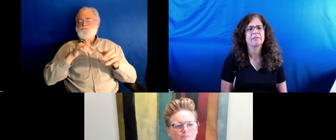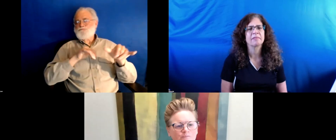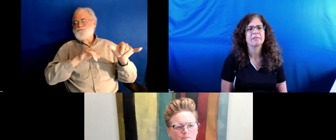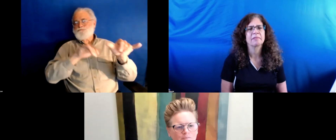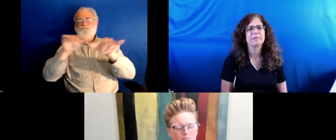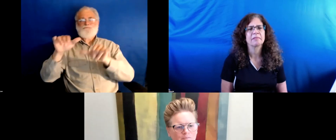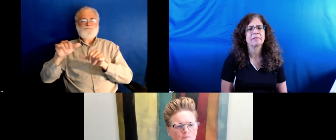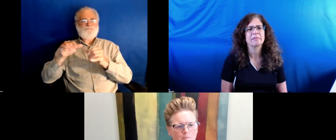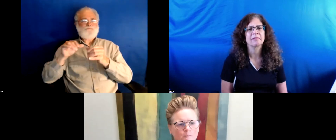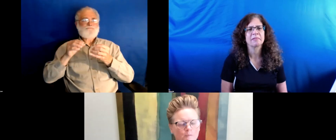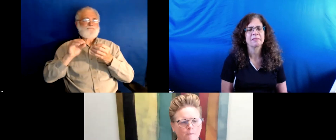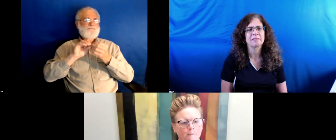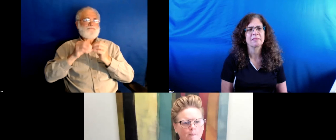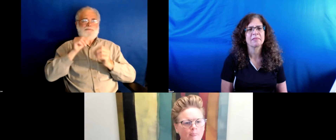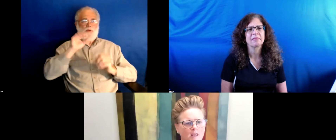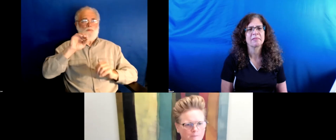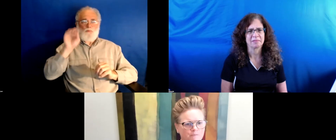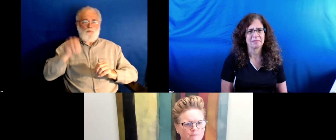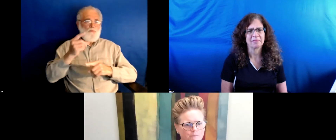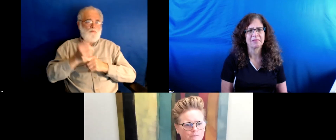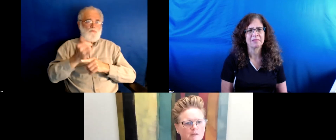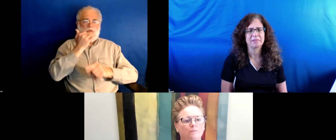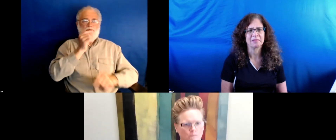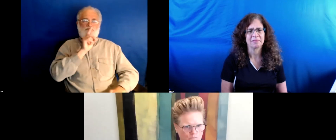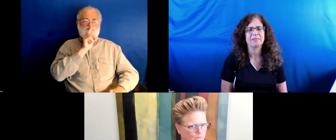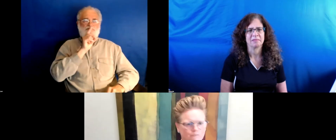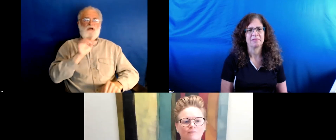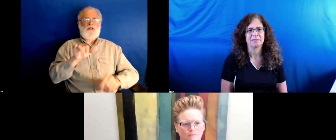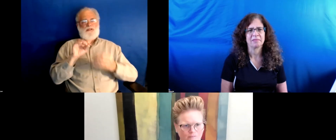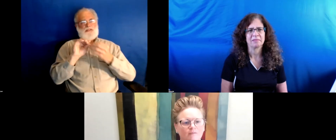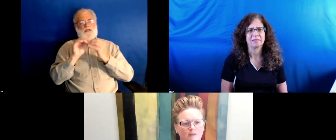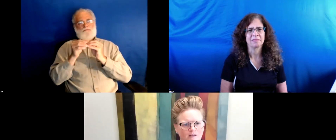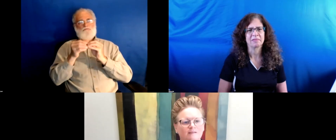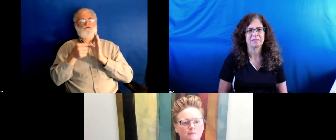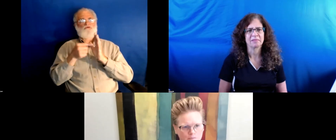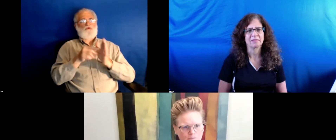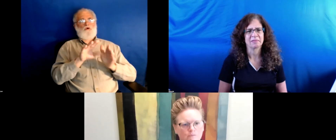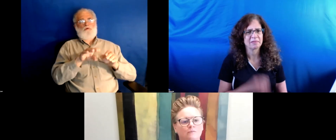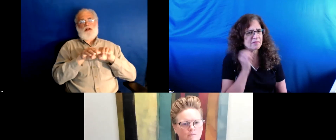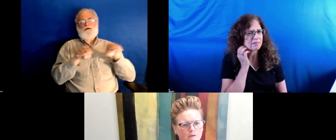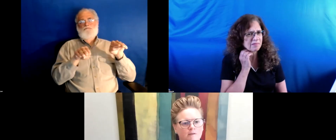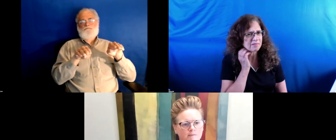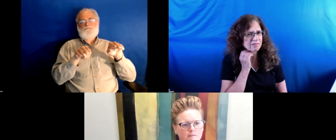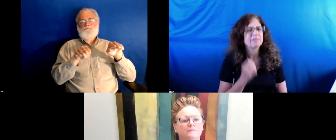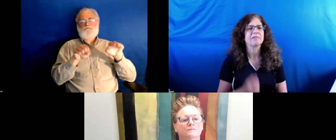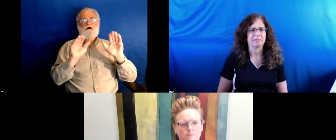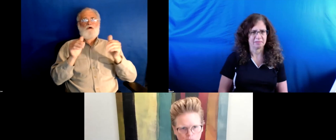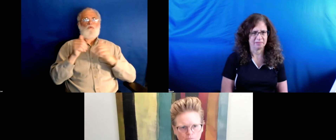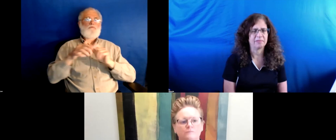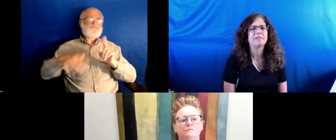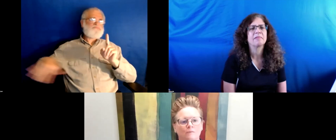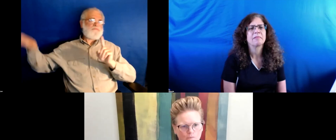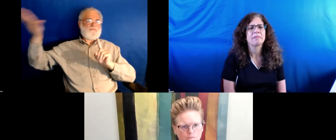MAP scores are universal, percentages aren't right or wrong. It's the number that shows